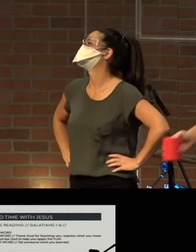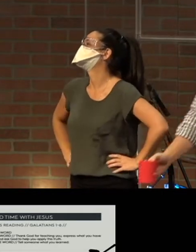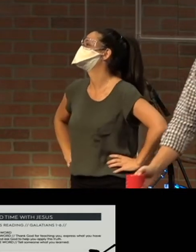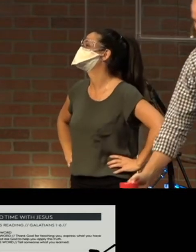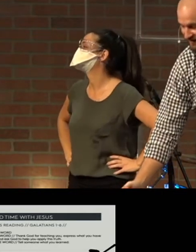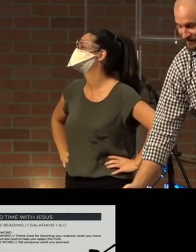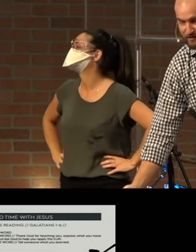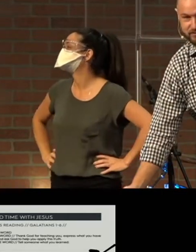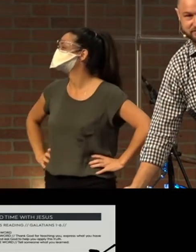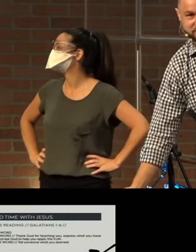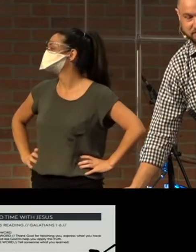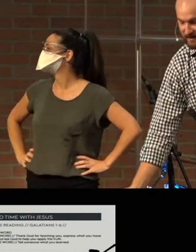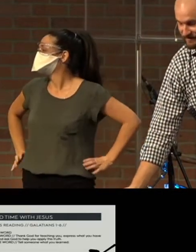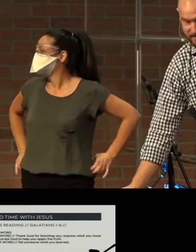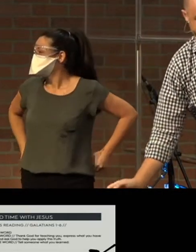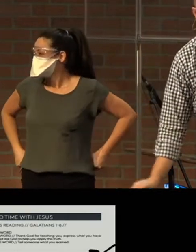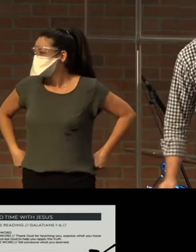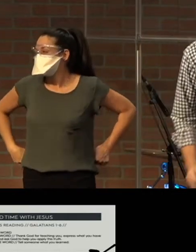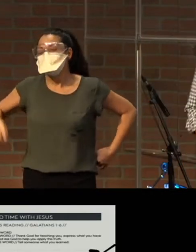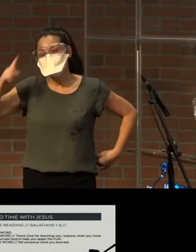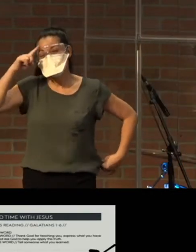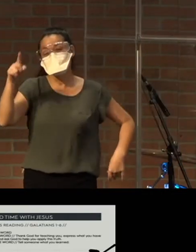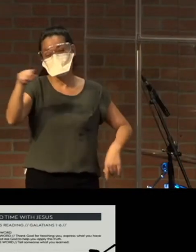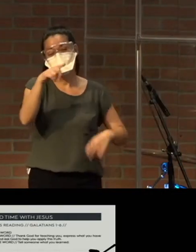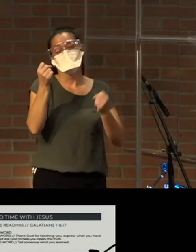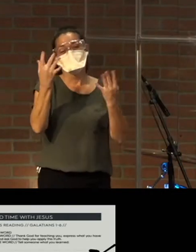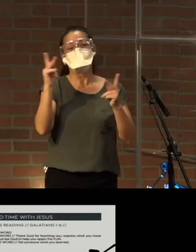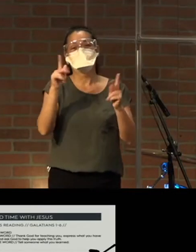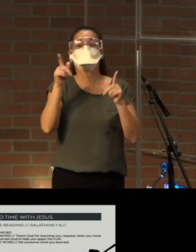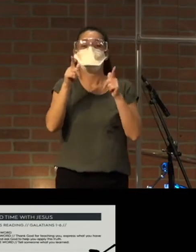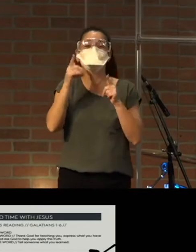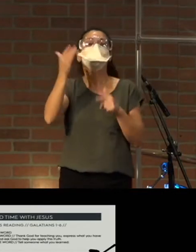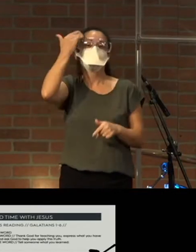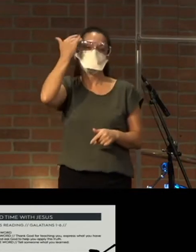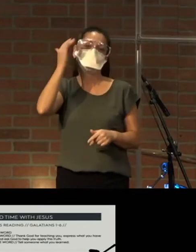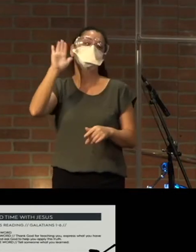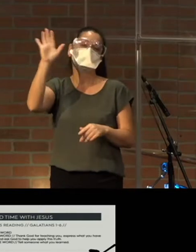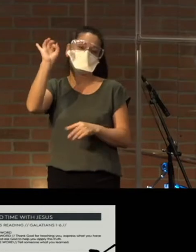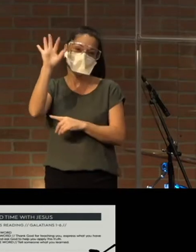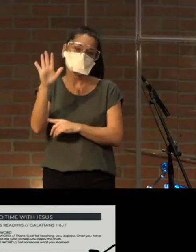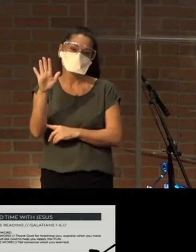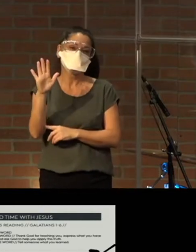I think a lot of people have gotten notes from Smiley in here based on the laughter. It's basically hieroglyphics.